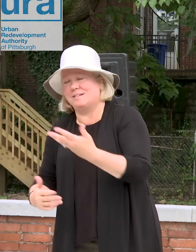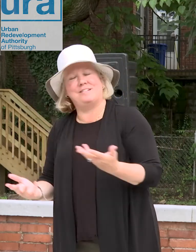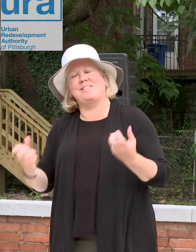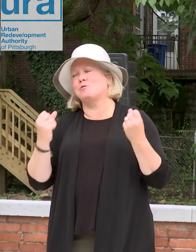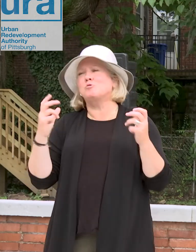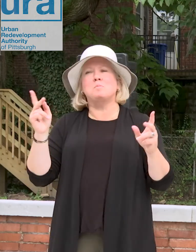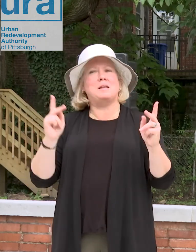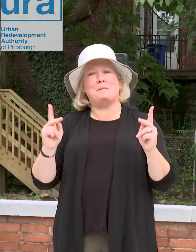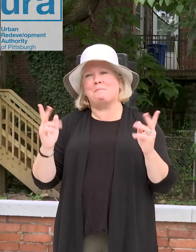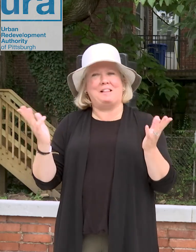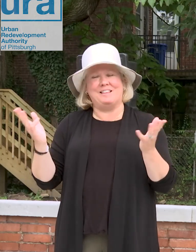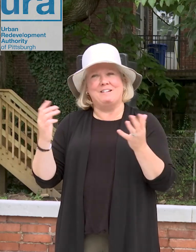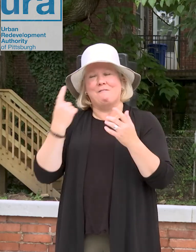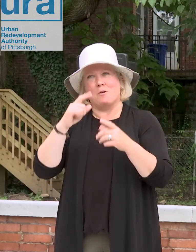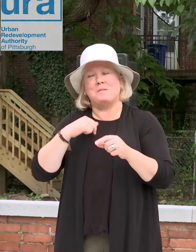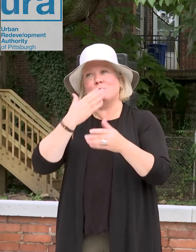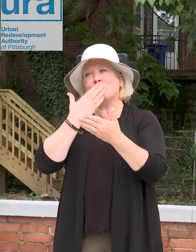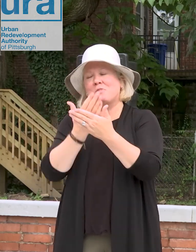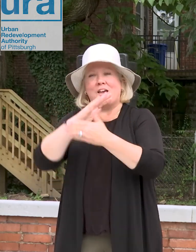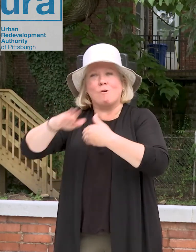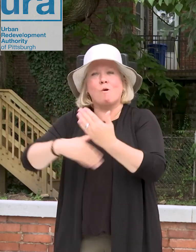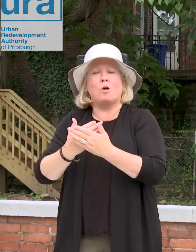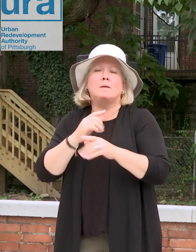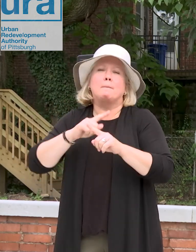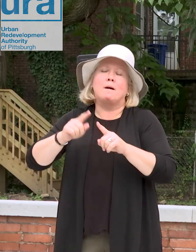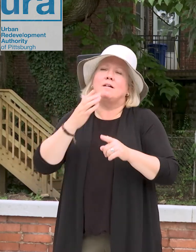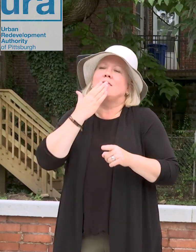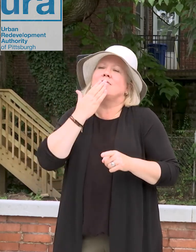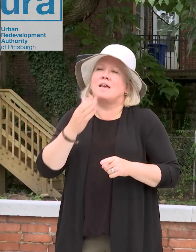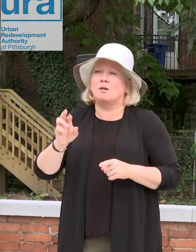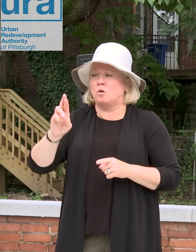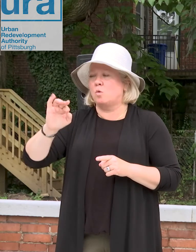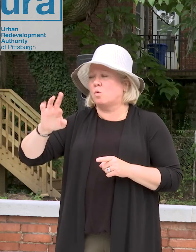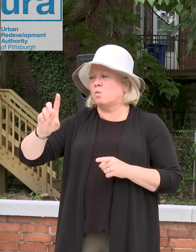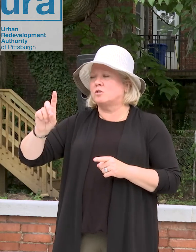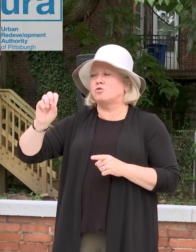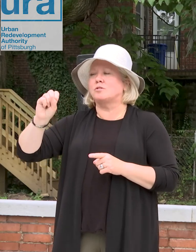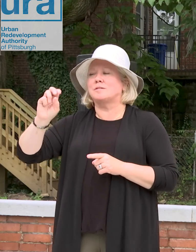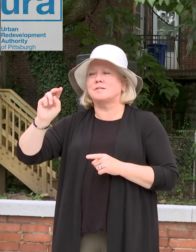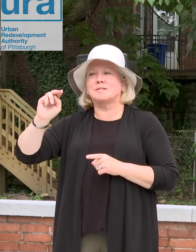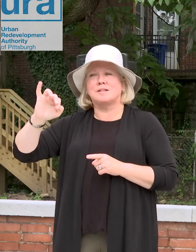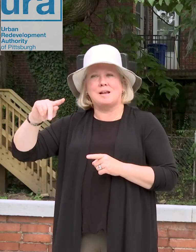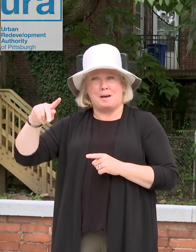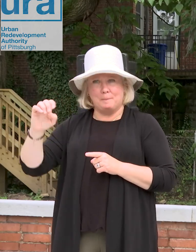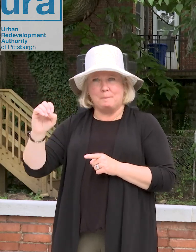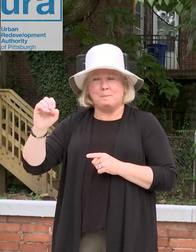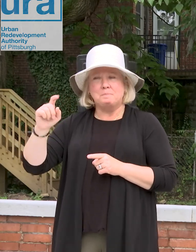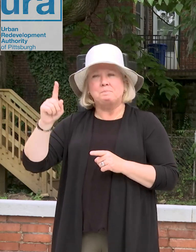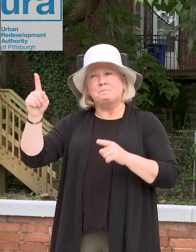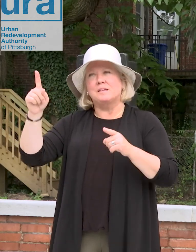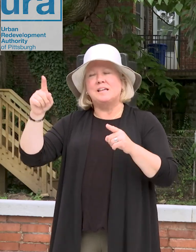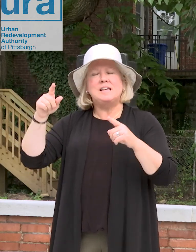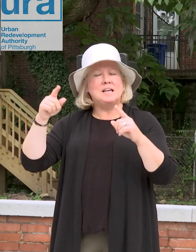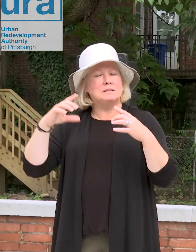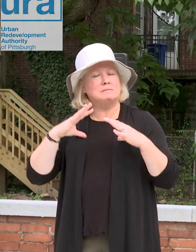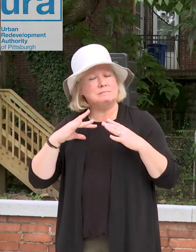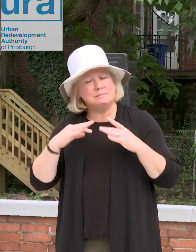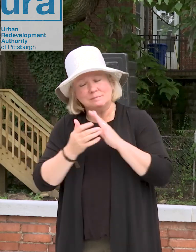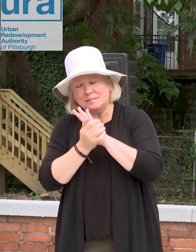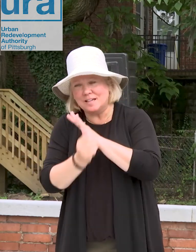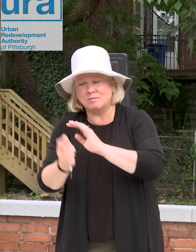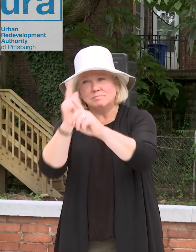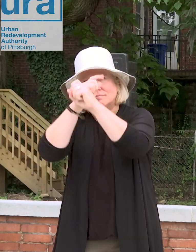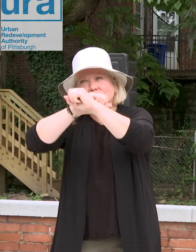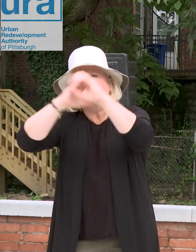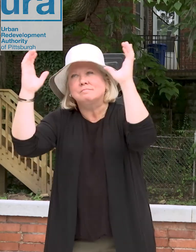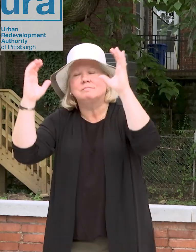here to name, but I also do just want to really thank Richard Snipe. Richard has been a visionary in terms of working through the